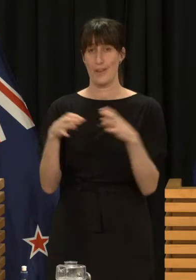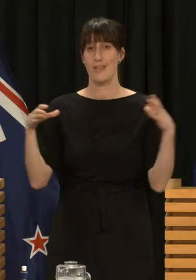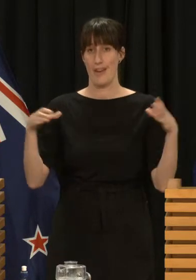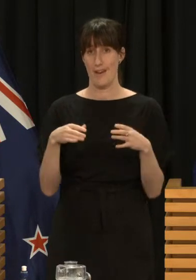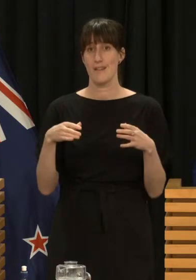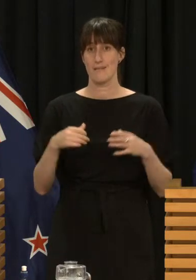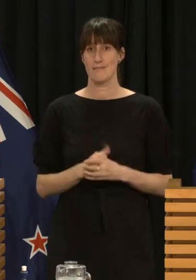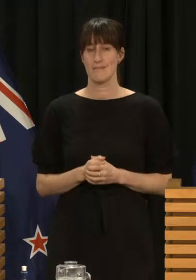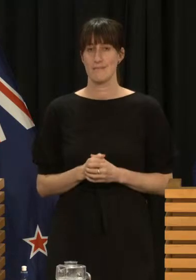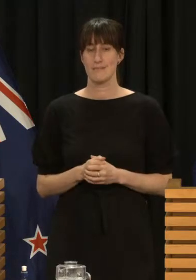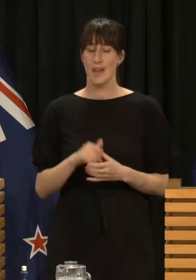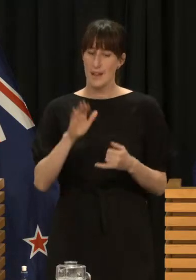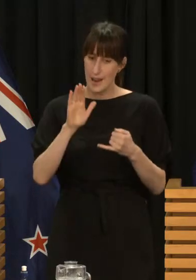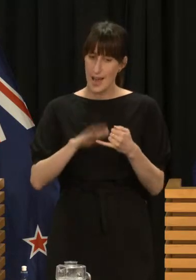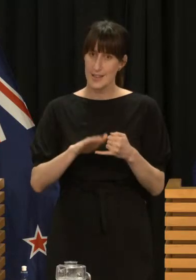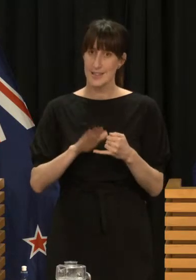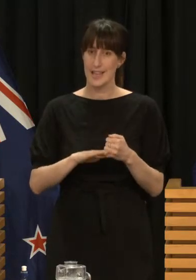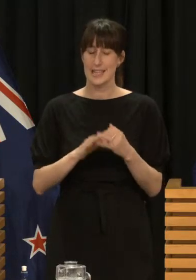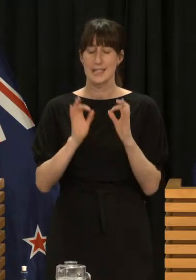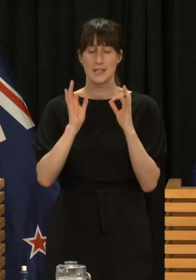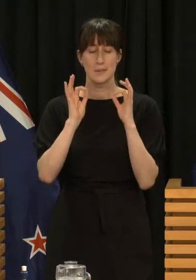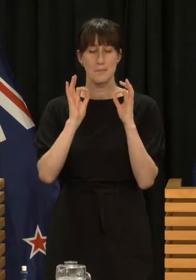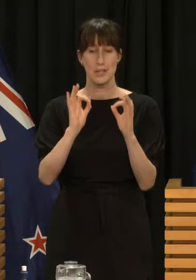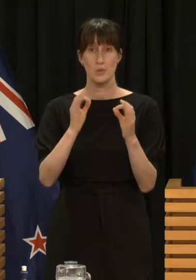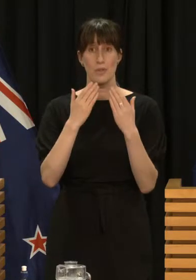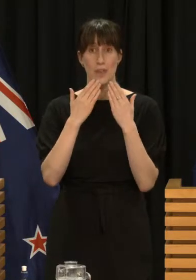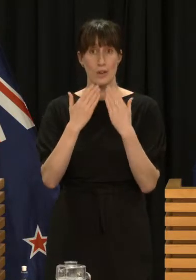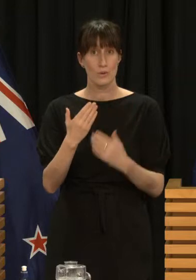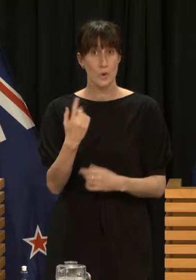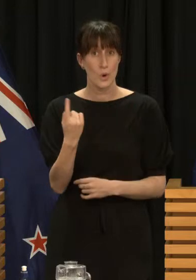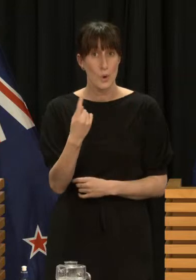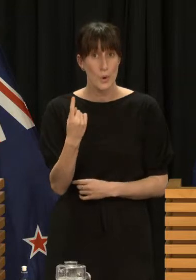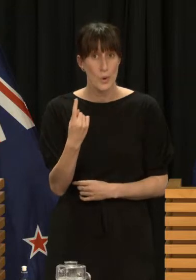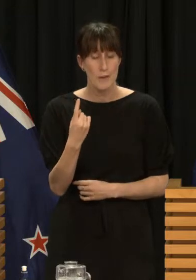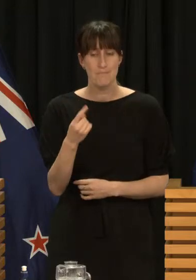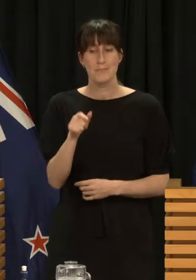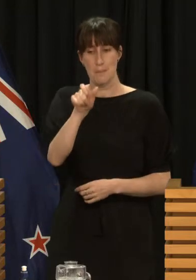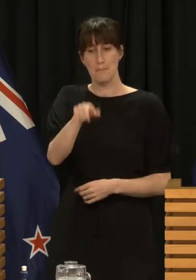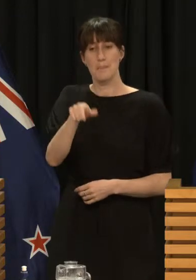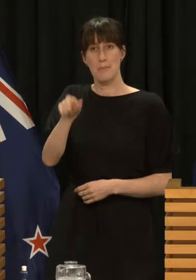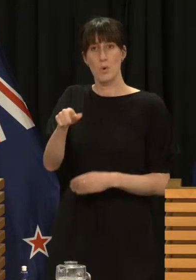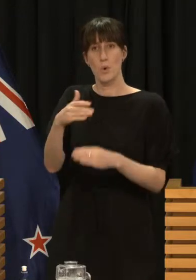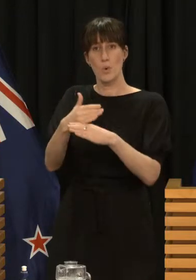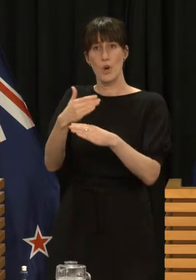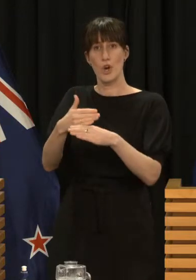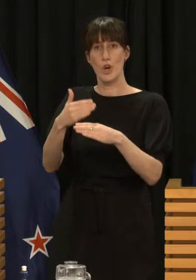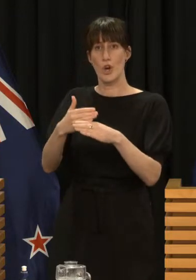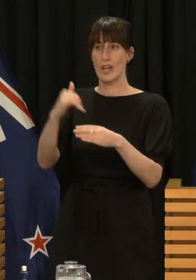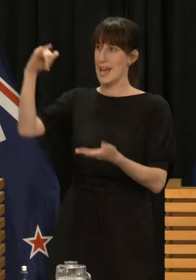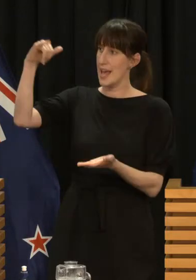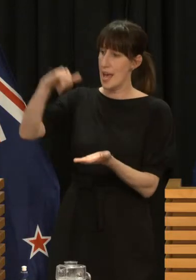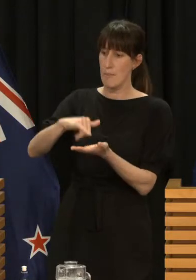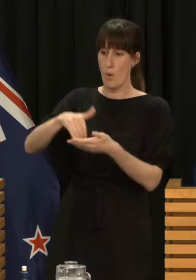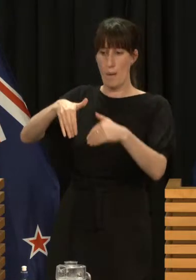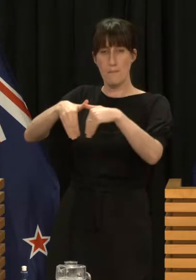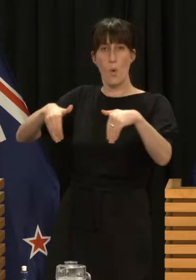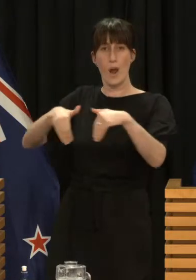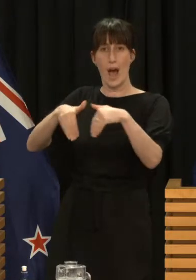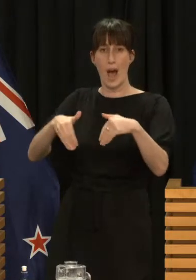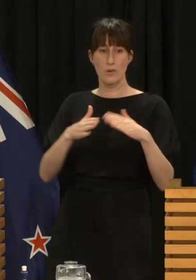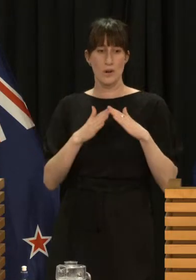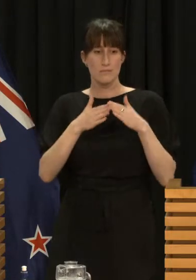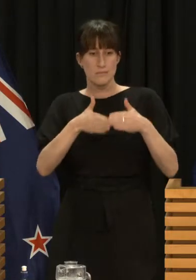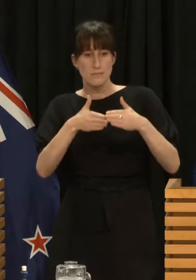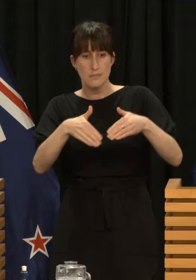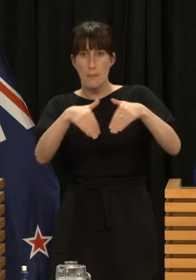to take a moment to say a special thank you to all those who are working at our border. They are some of the great heroes